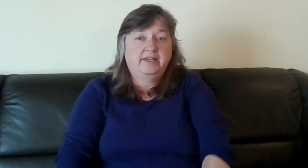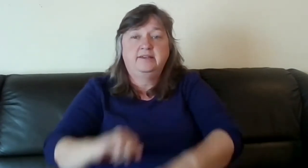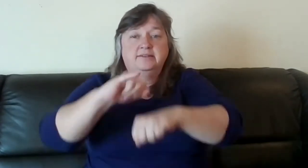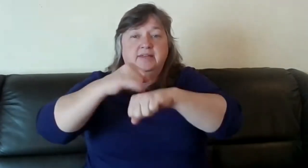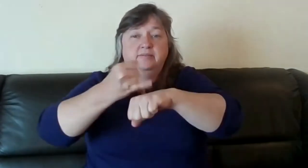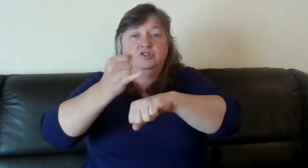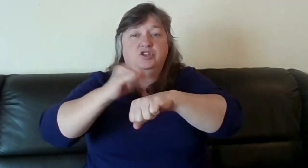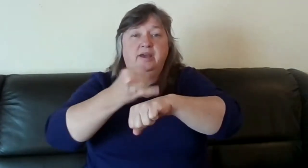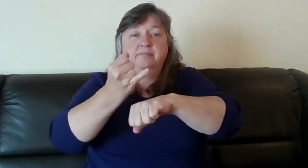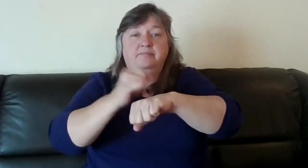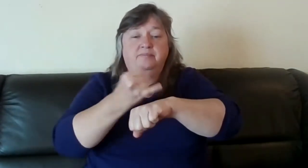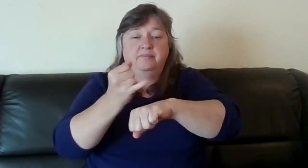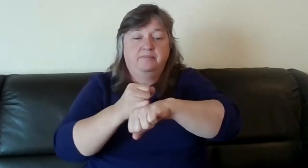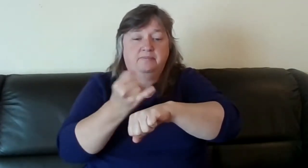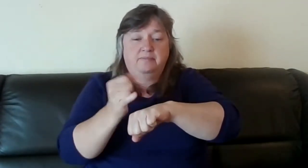Jelly, same as jam.